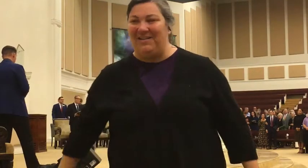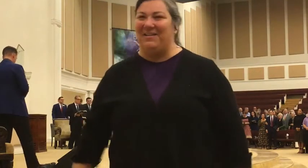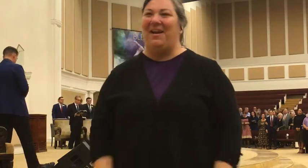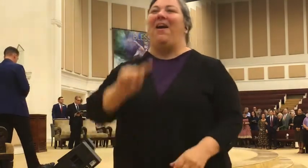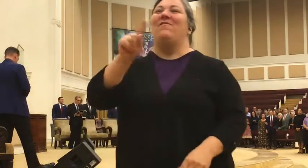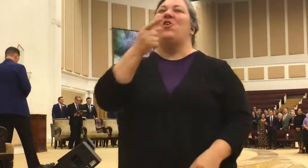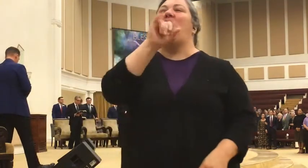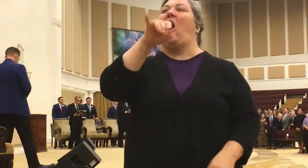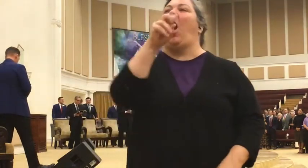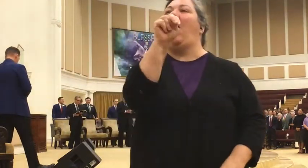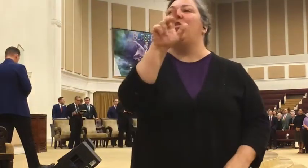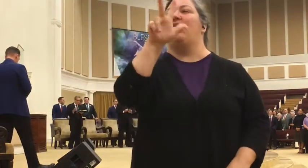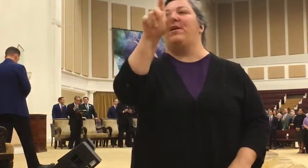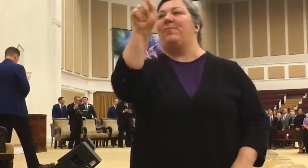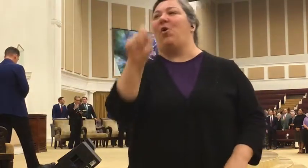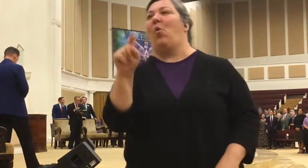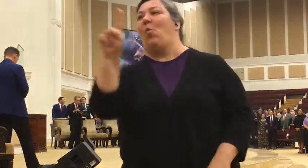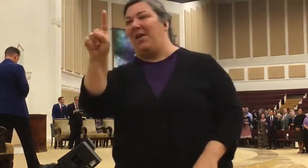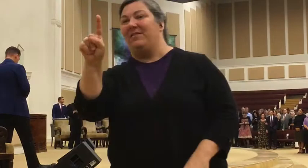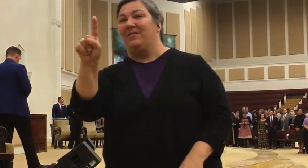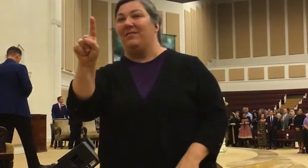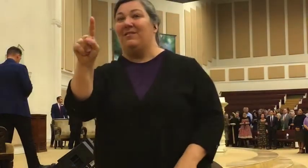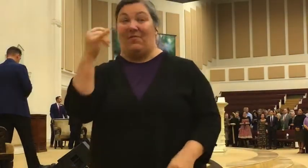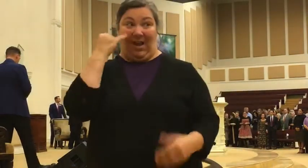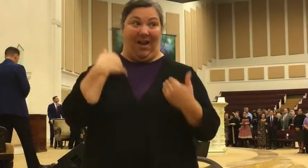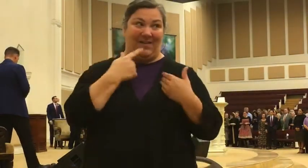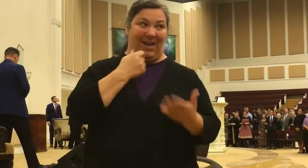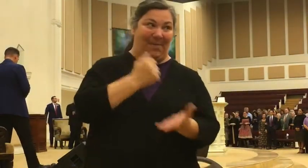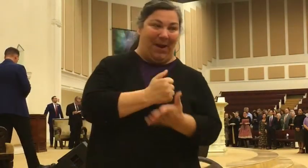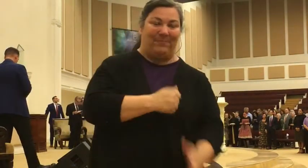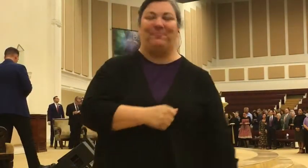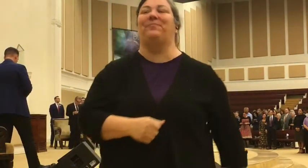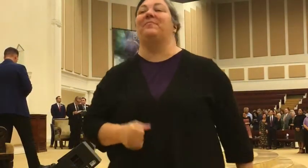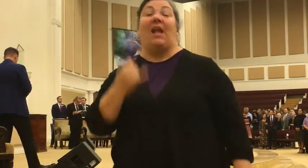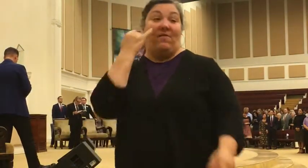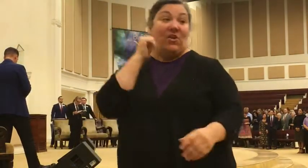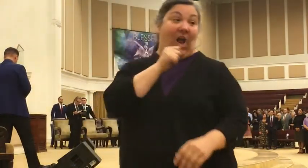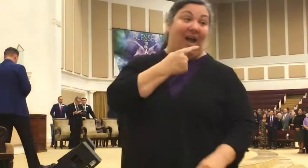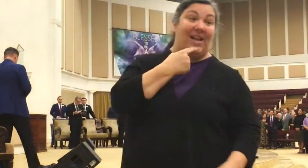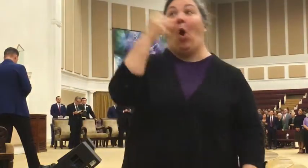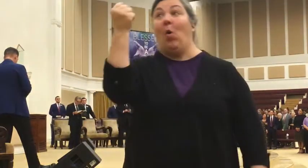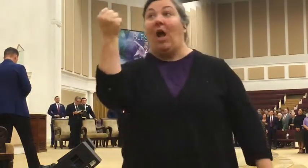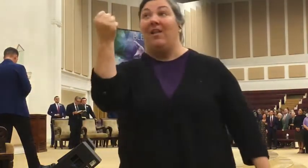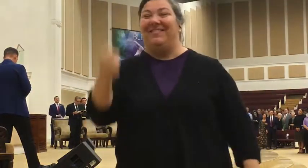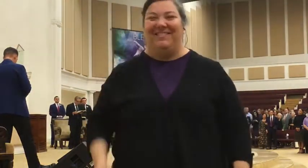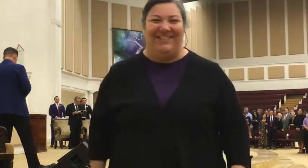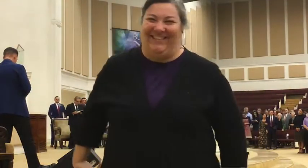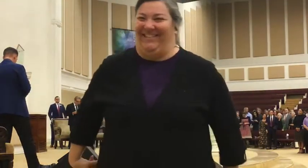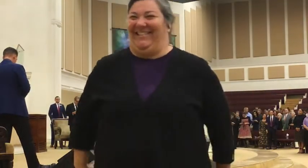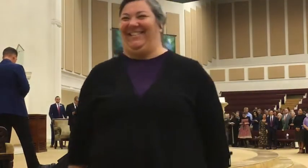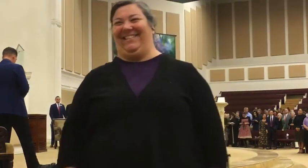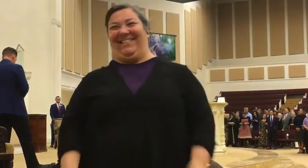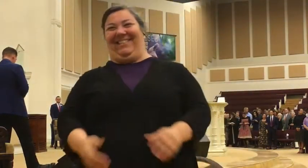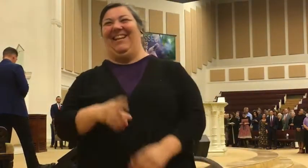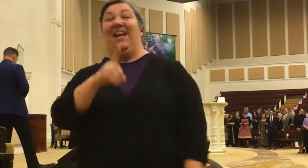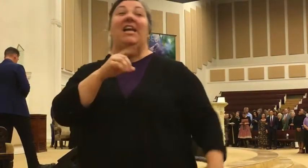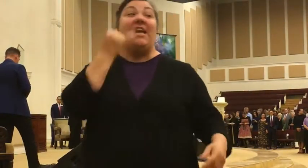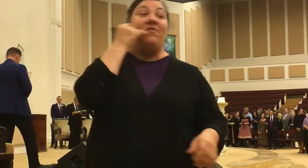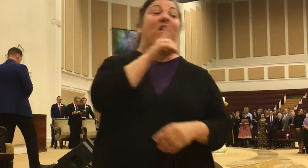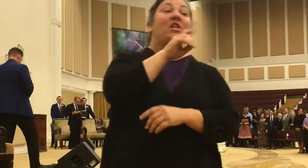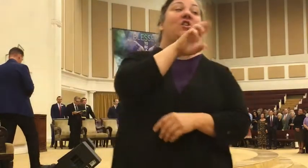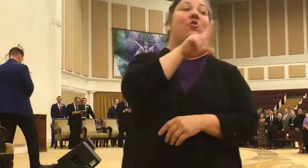1 John chapter number 3, verse number 1. If you're there, say amen. If you're not, say hold on. You're in Deuteronomy,